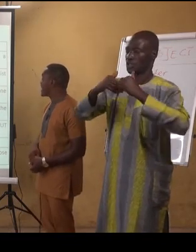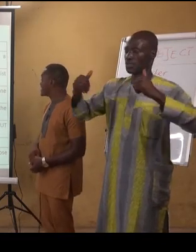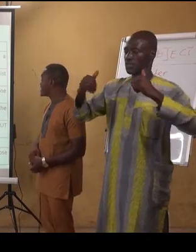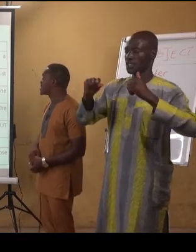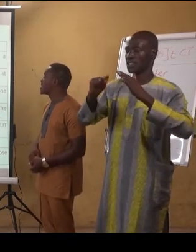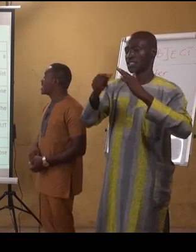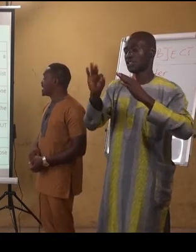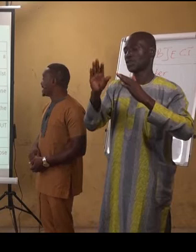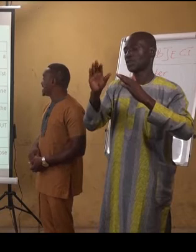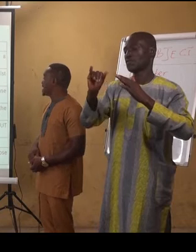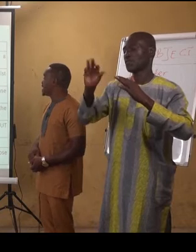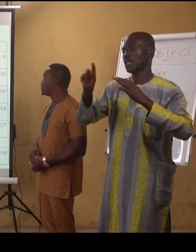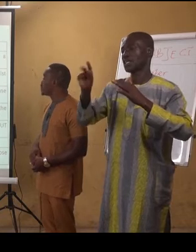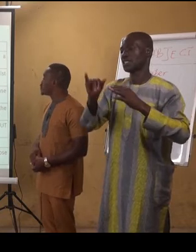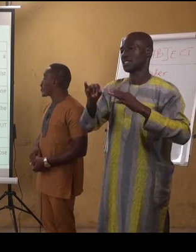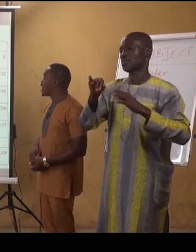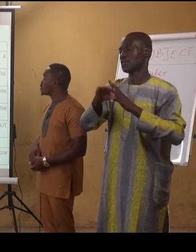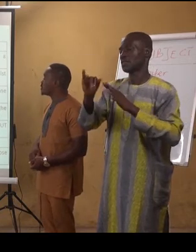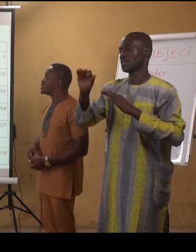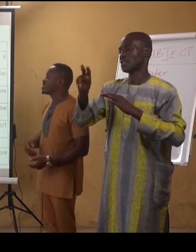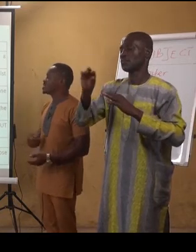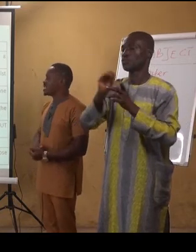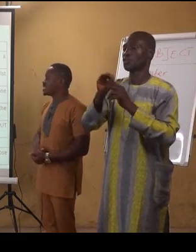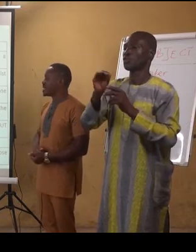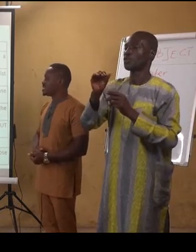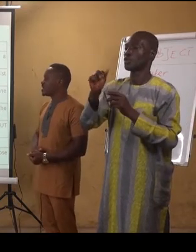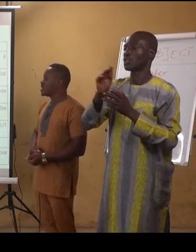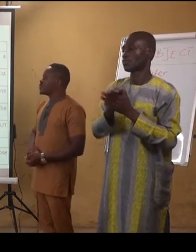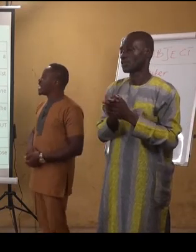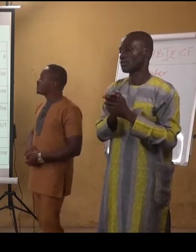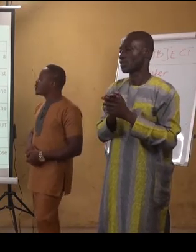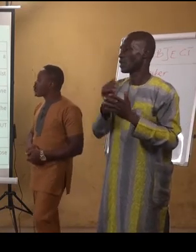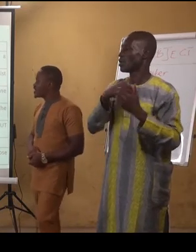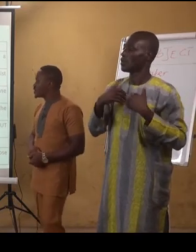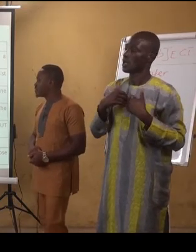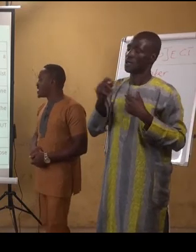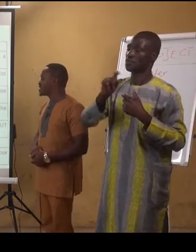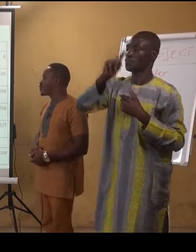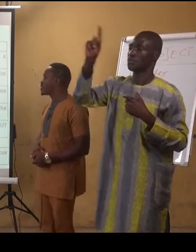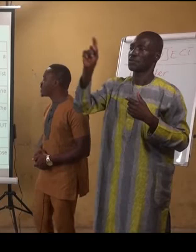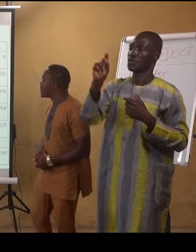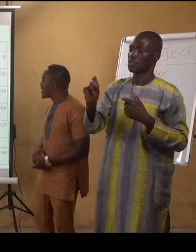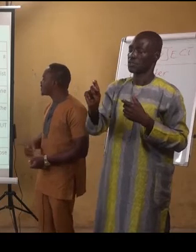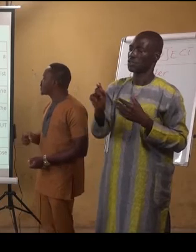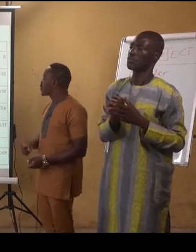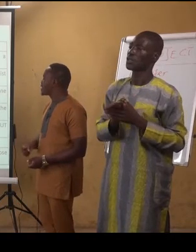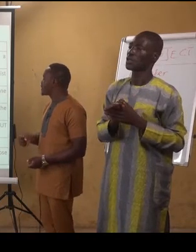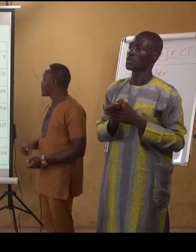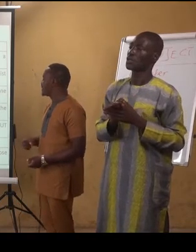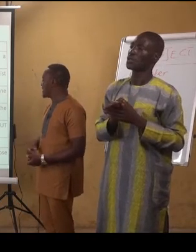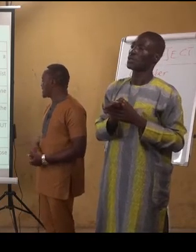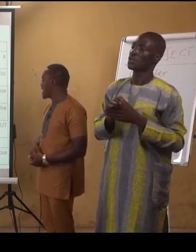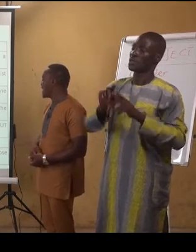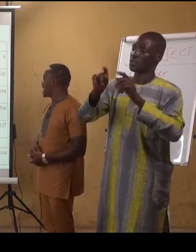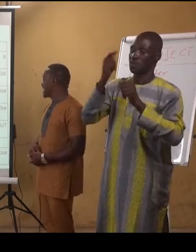of items in the input or output statement. We have the question mark. The question mark request